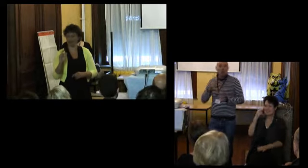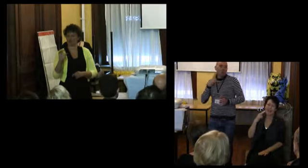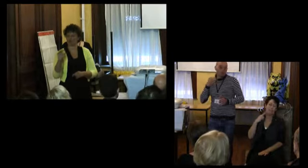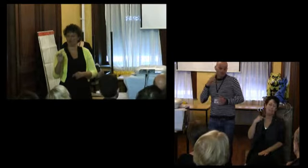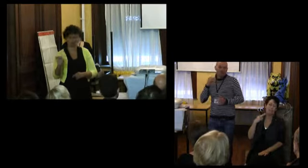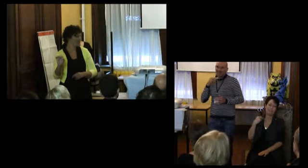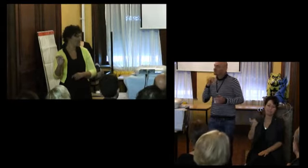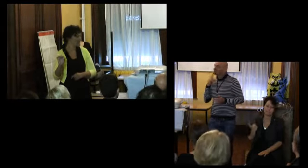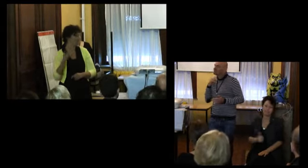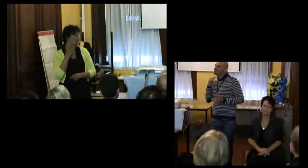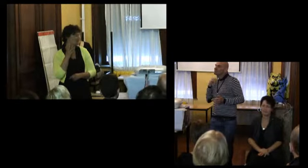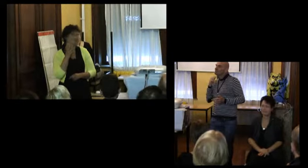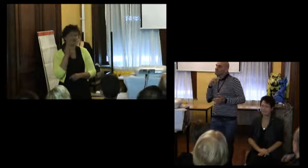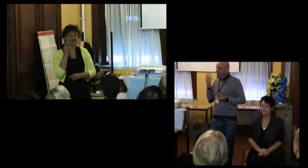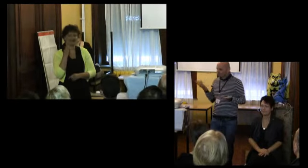this one.